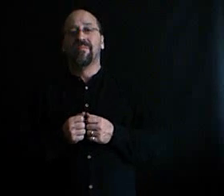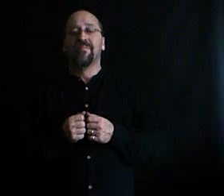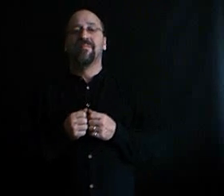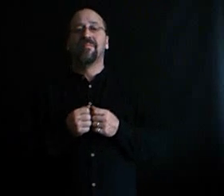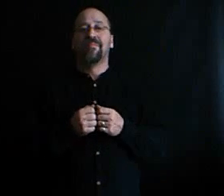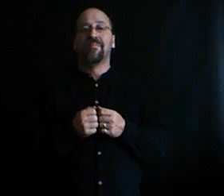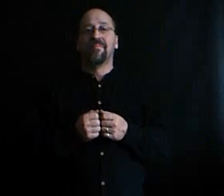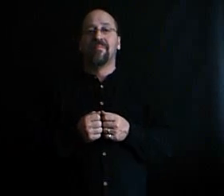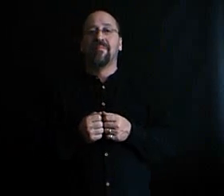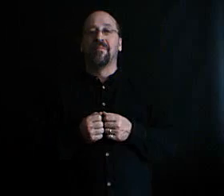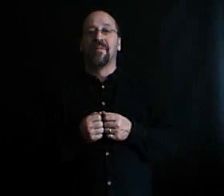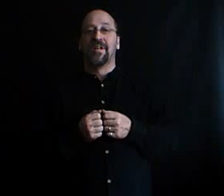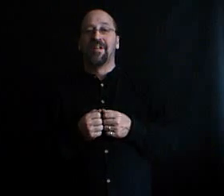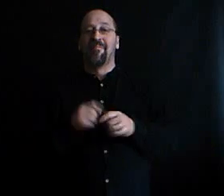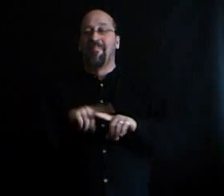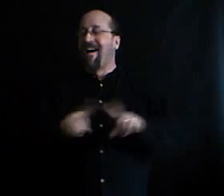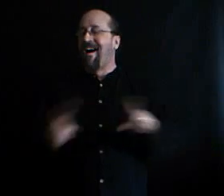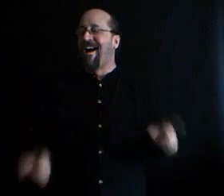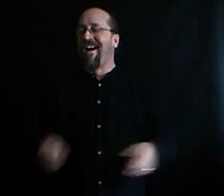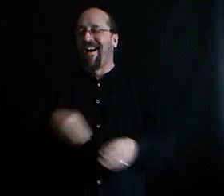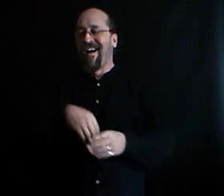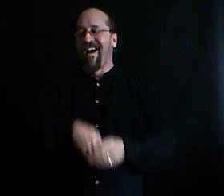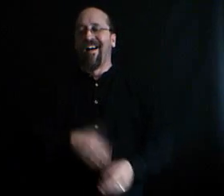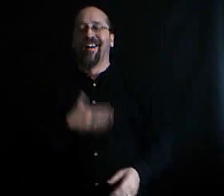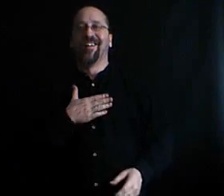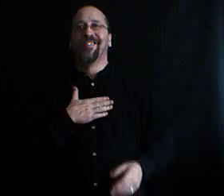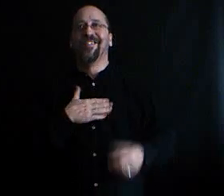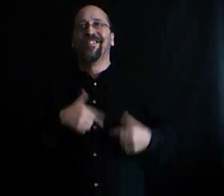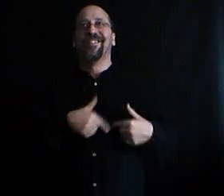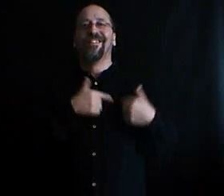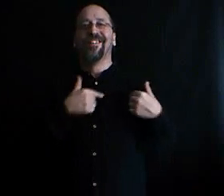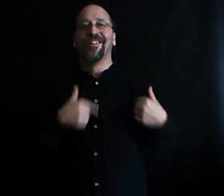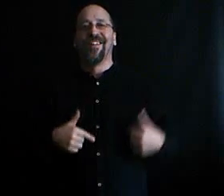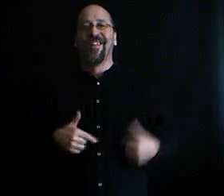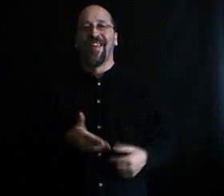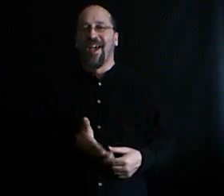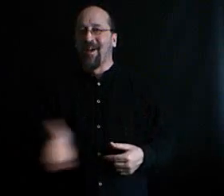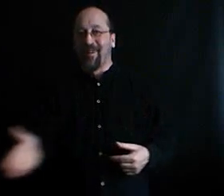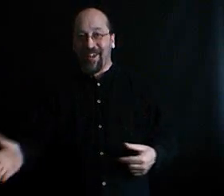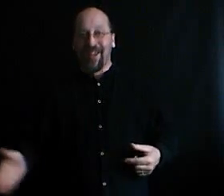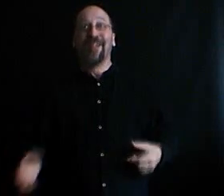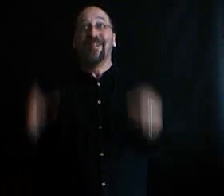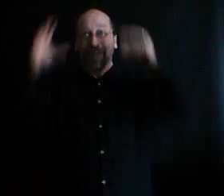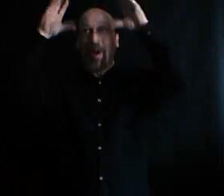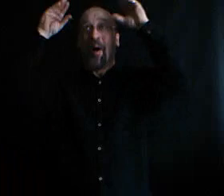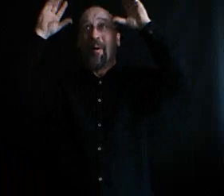But in my heart, there is hope,